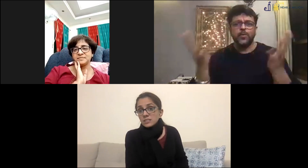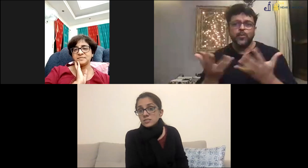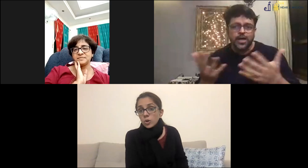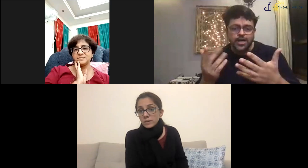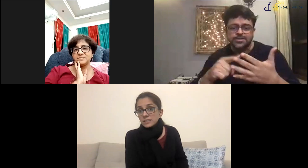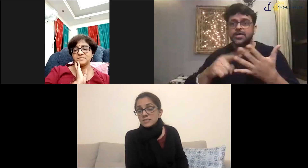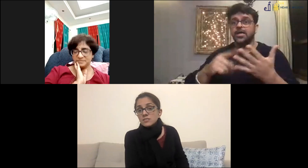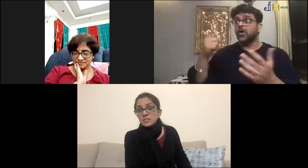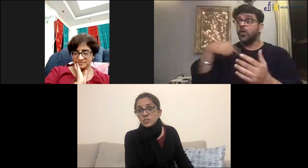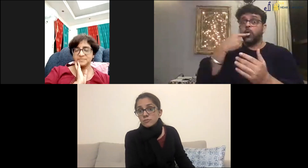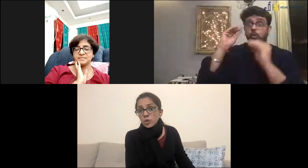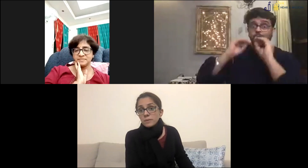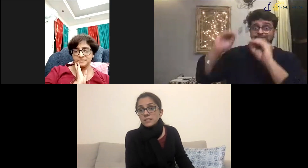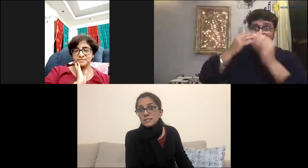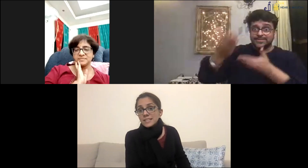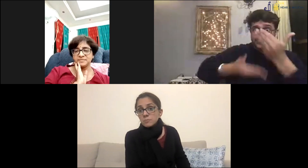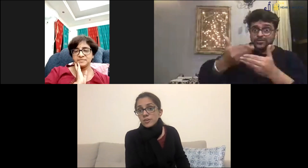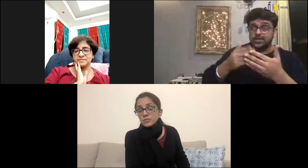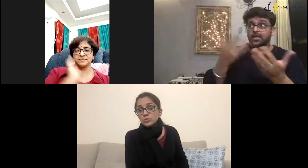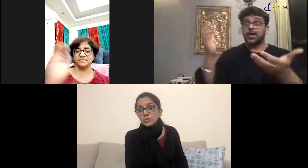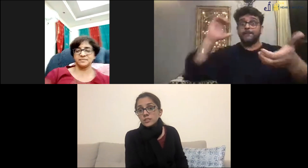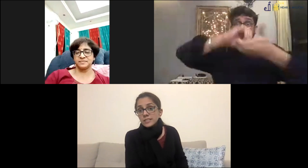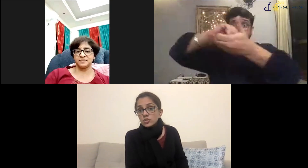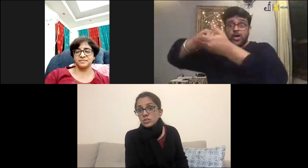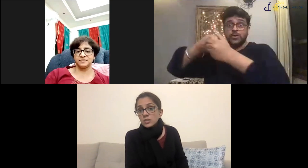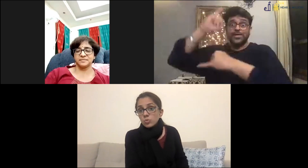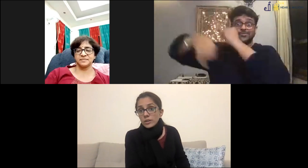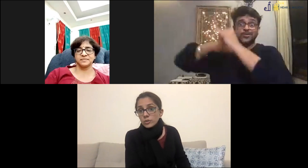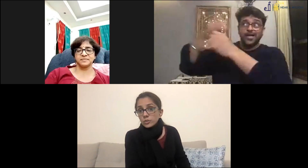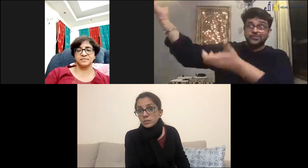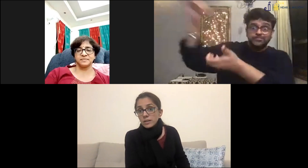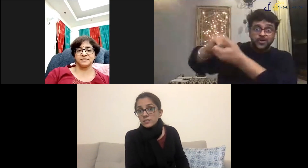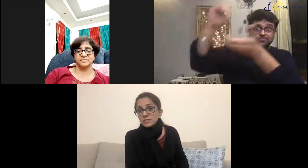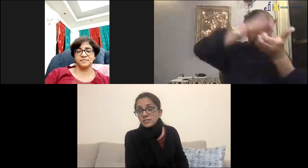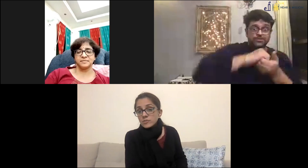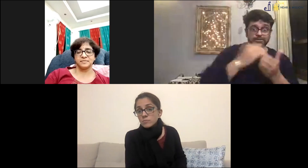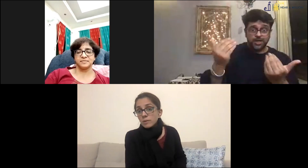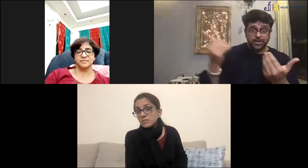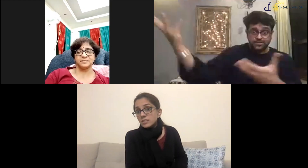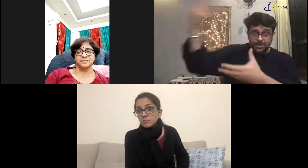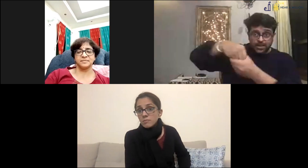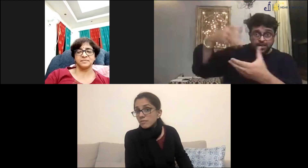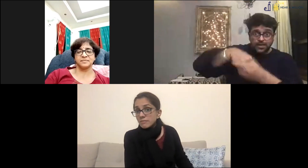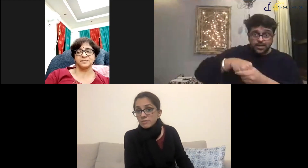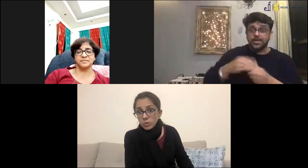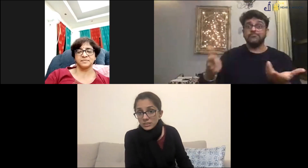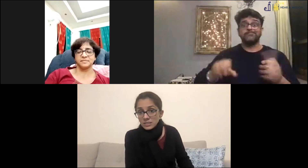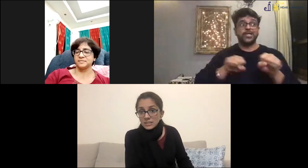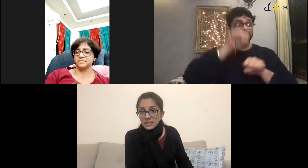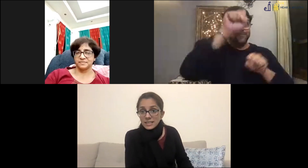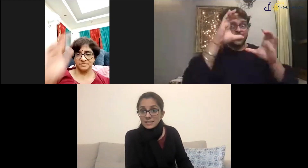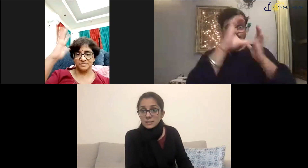having discussion of topics, experts, who's going to teach, who are going to be the partners, international partners, Indian partners,